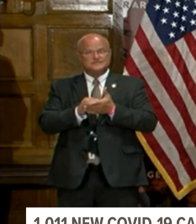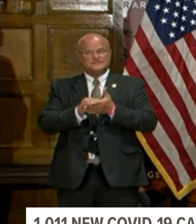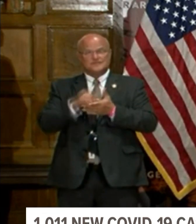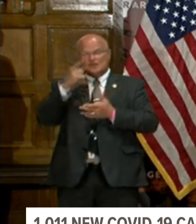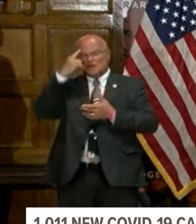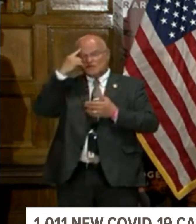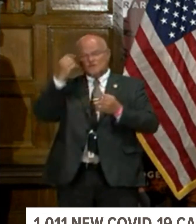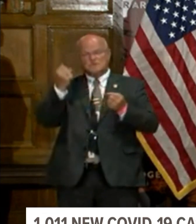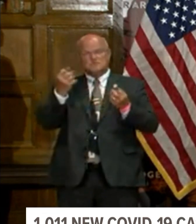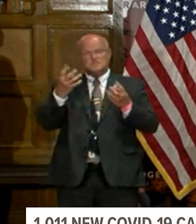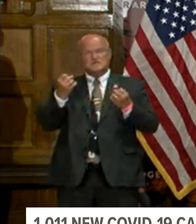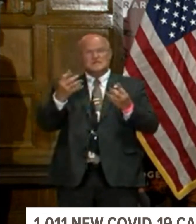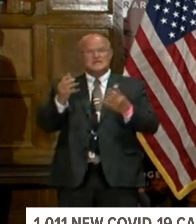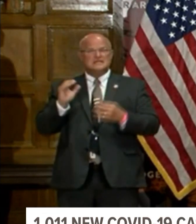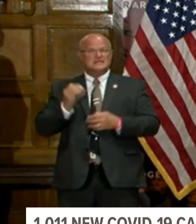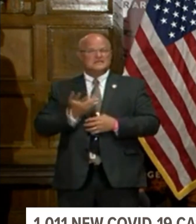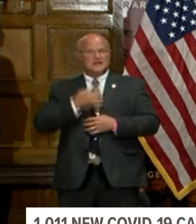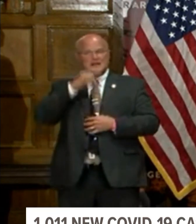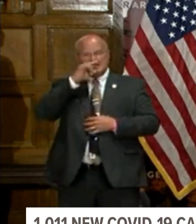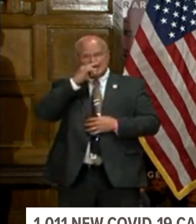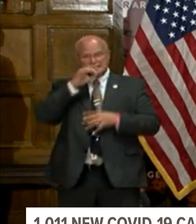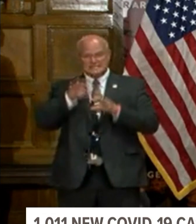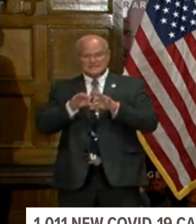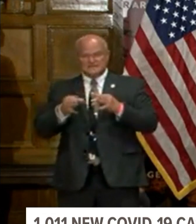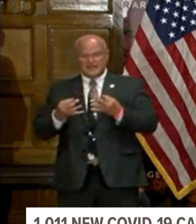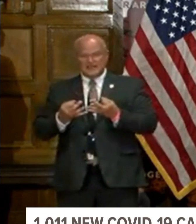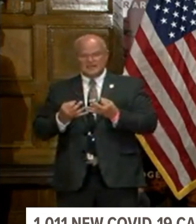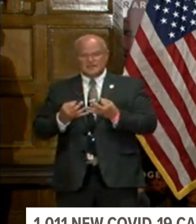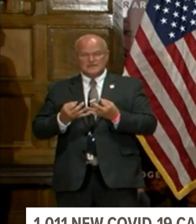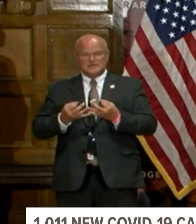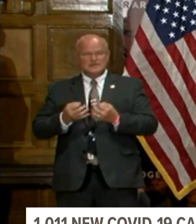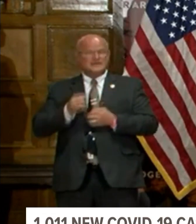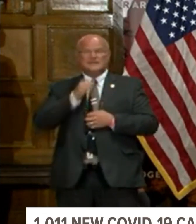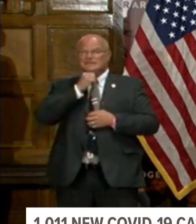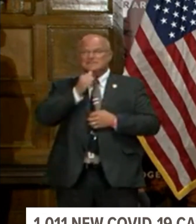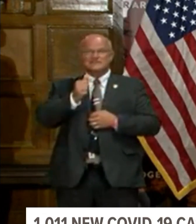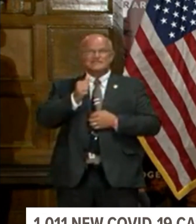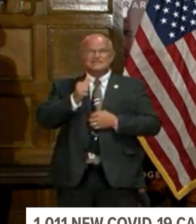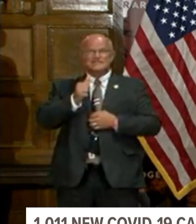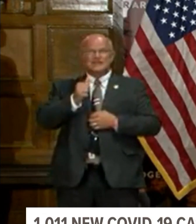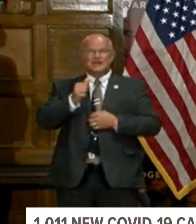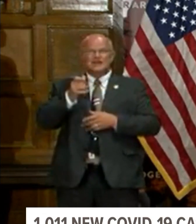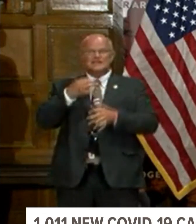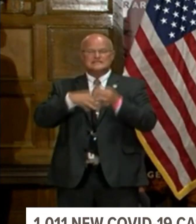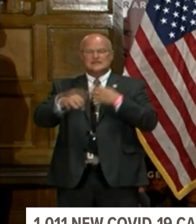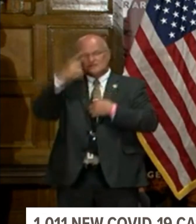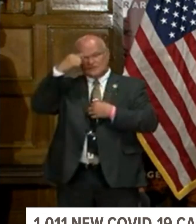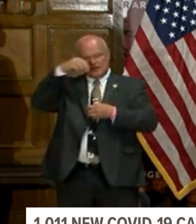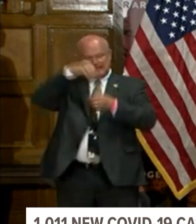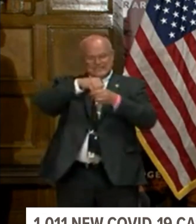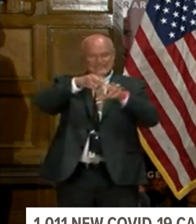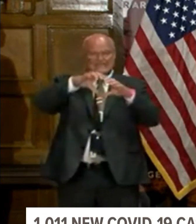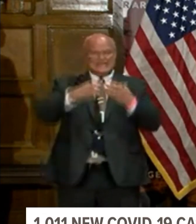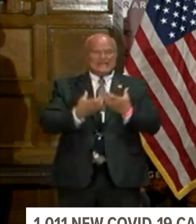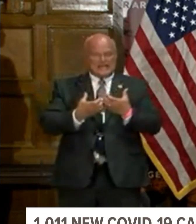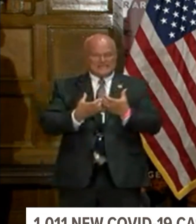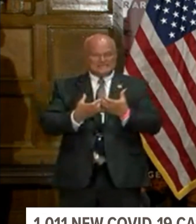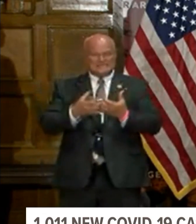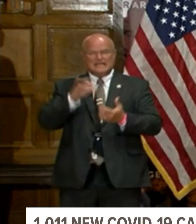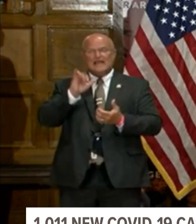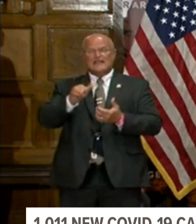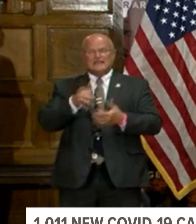for many of our kids and families, there's just not a substitute for in-class instruction with all of the loss,